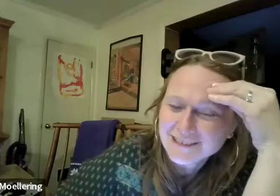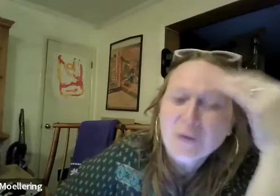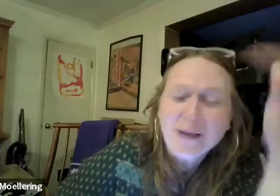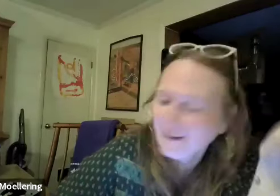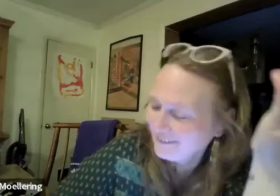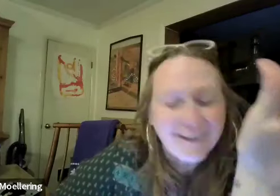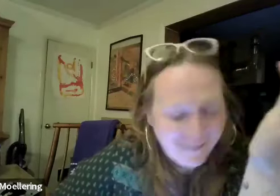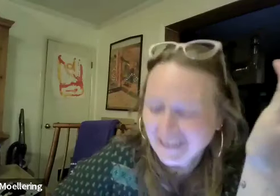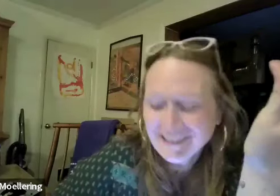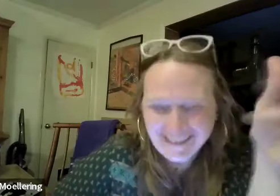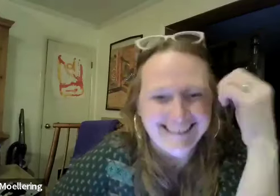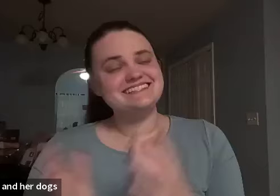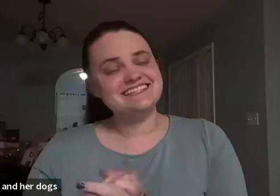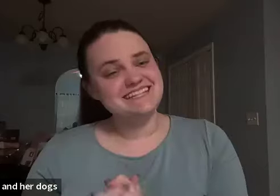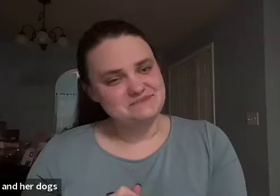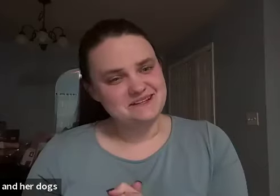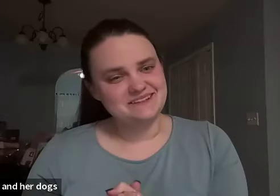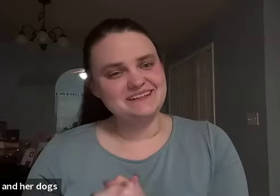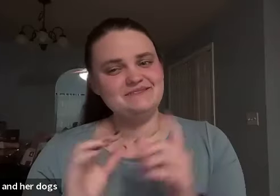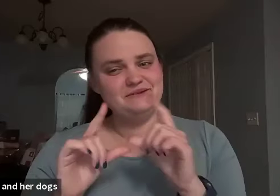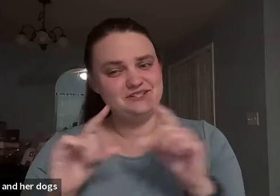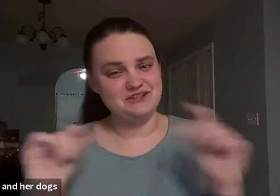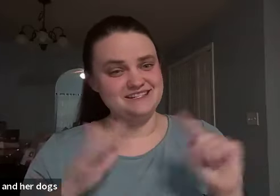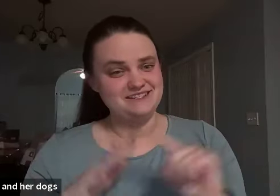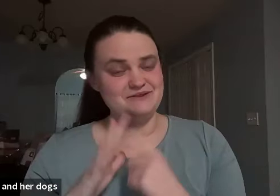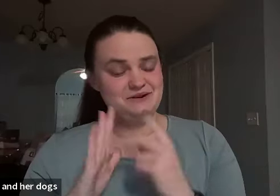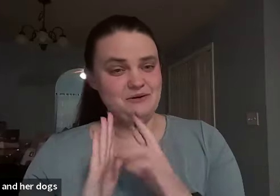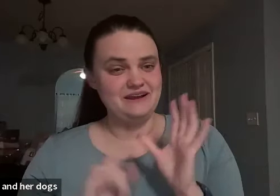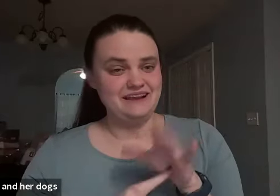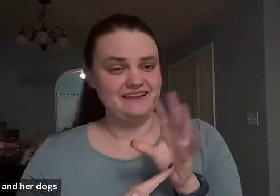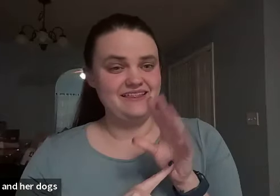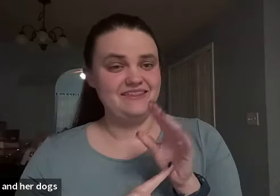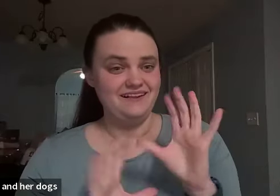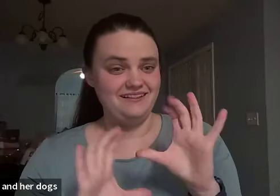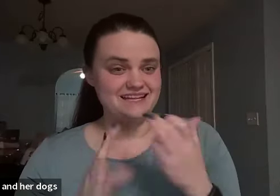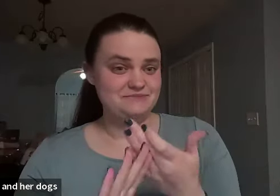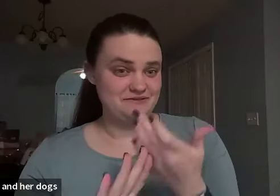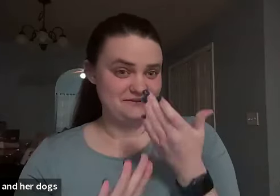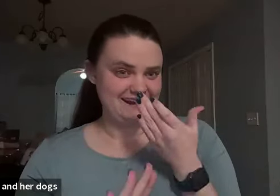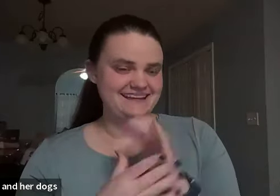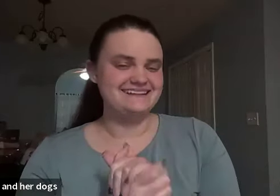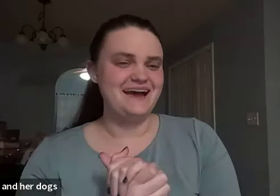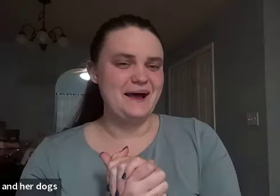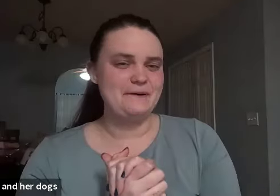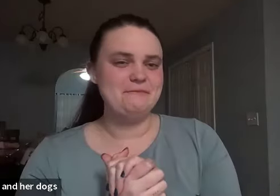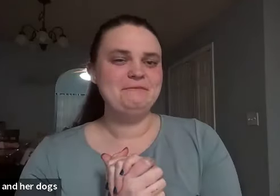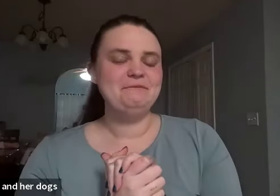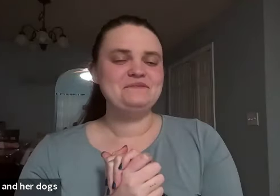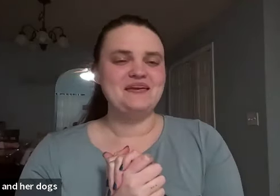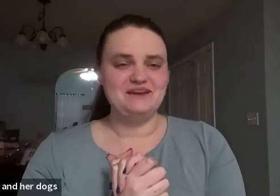Go ahead. Go ahead. I was gonna say typically we will try to start recording the class beforehand. There